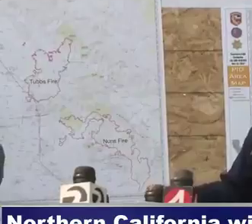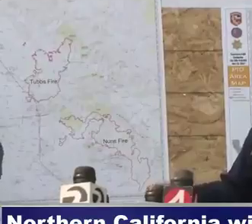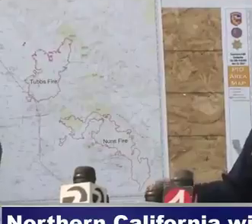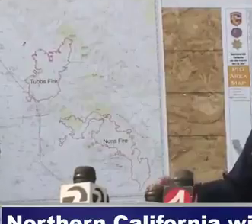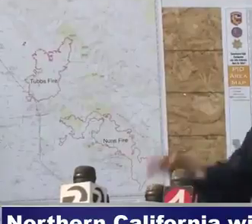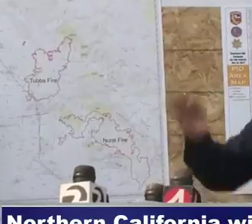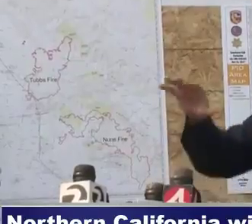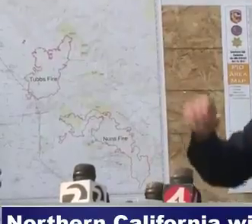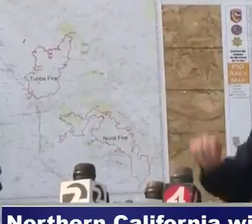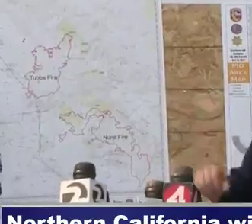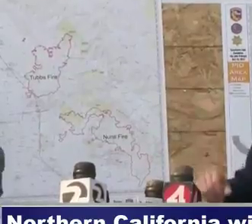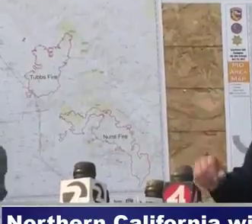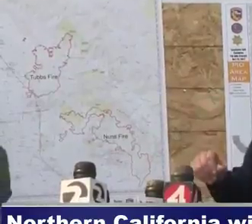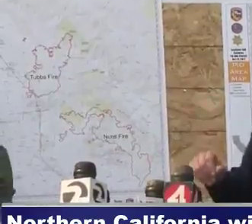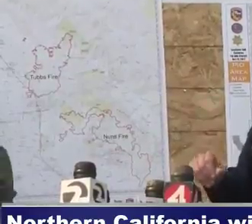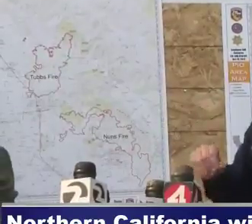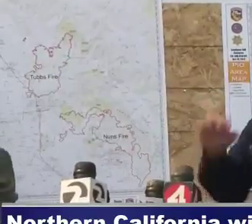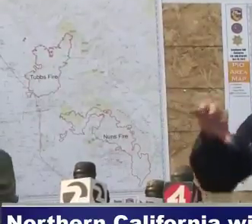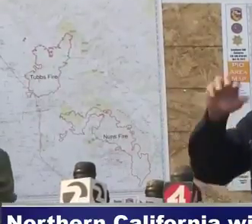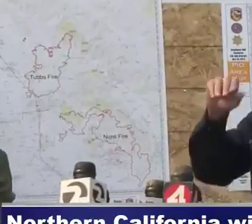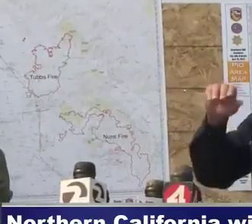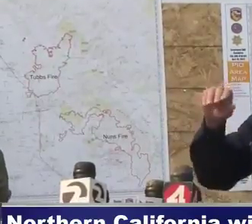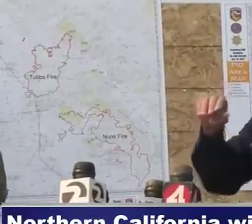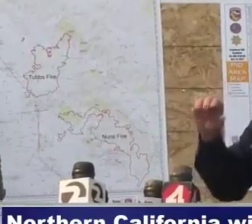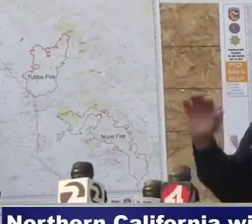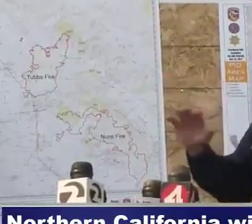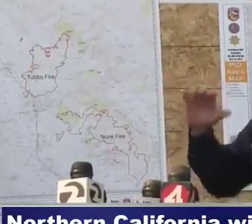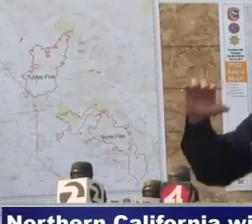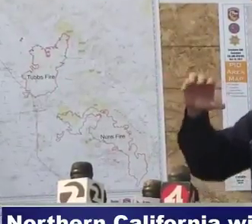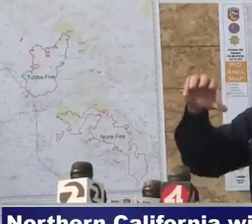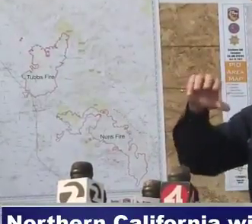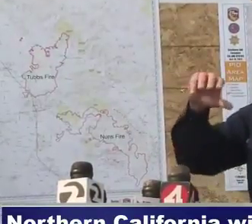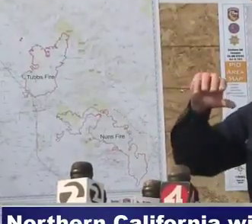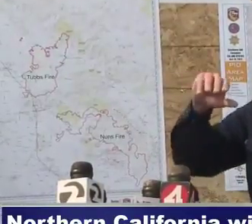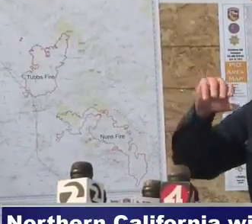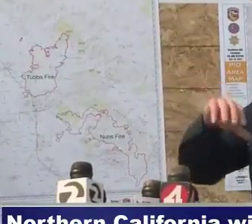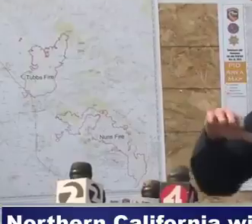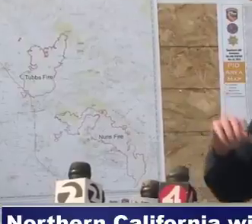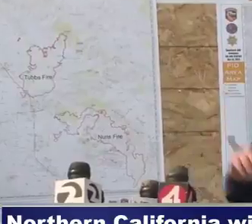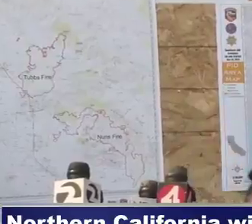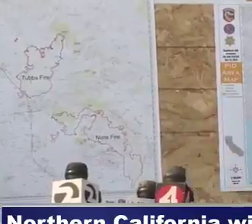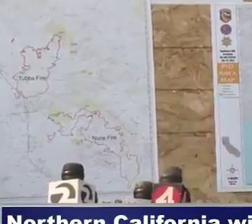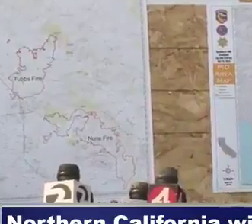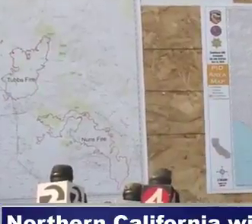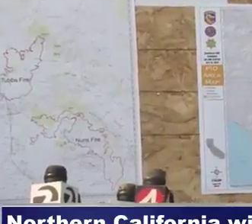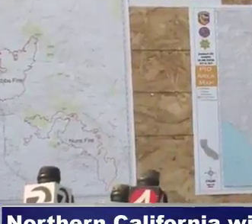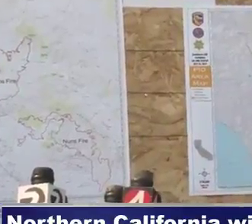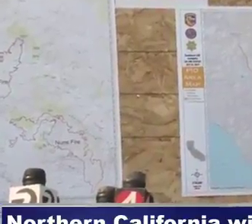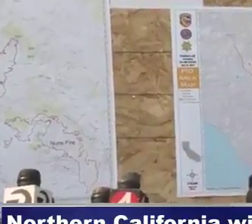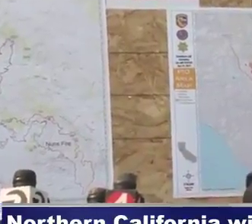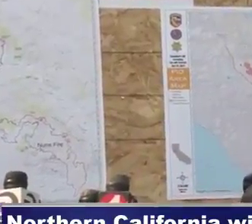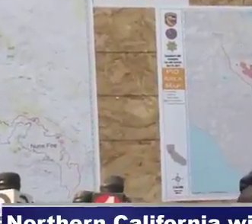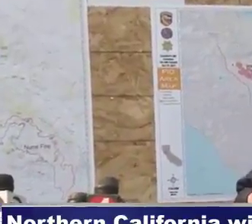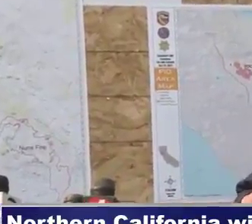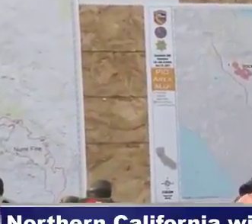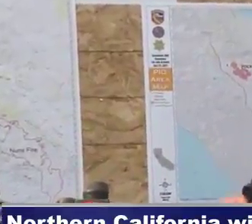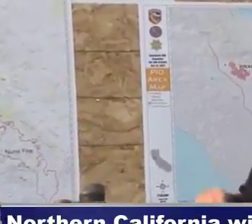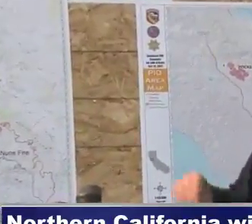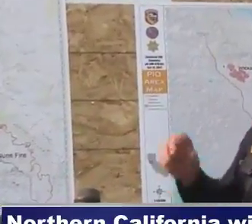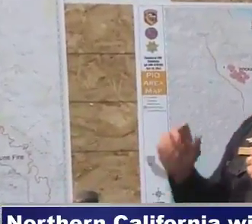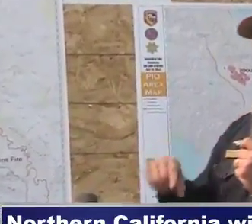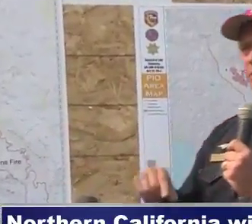it in check. So as the winds develop today, that's going to be our concerning piece. It's getting closer to the communication site up there at the top,